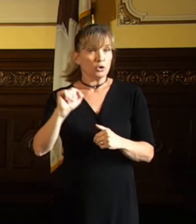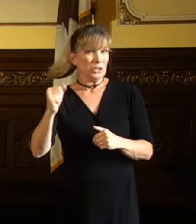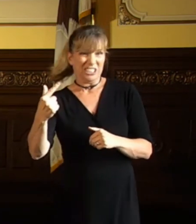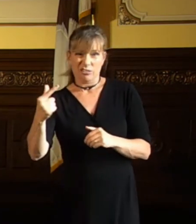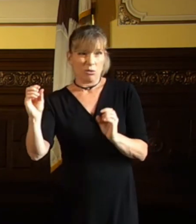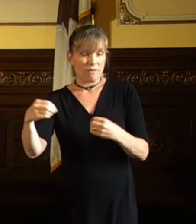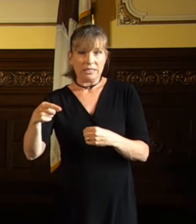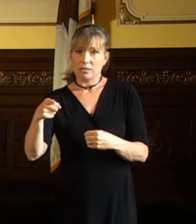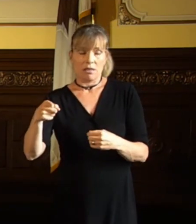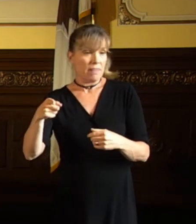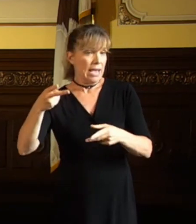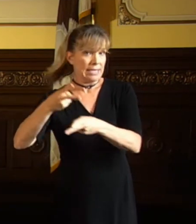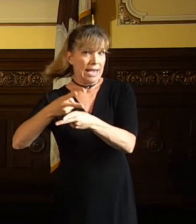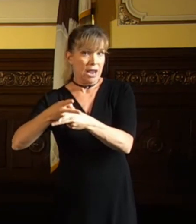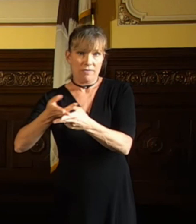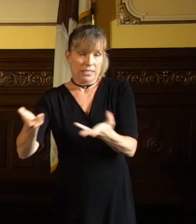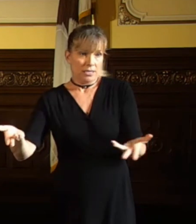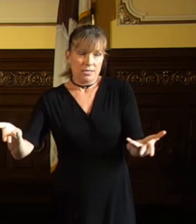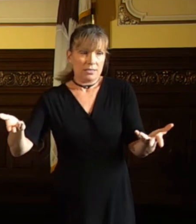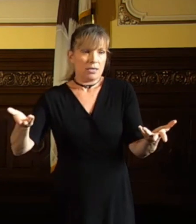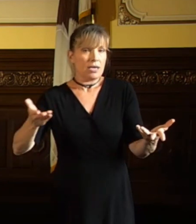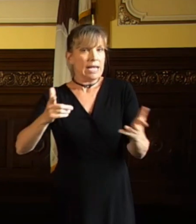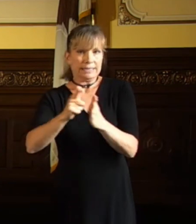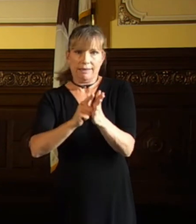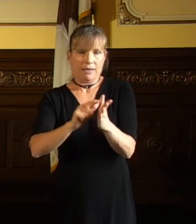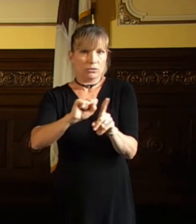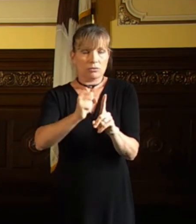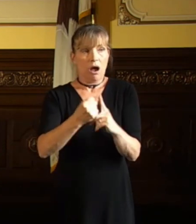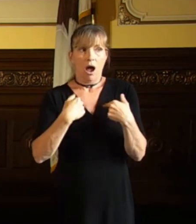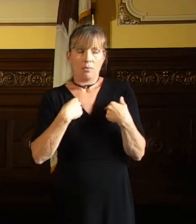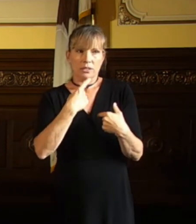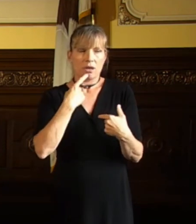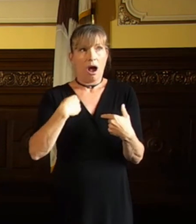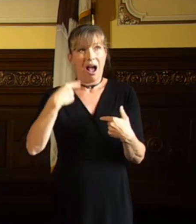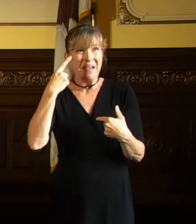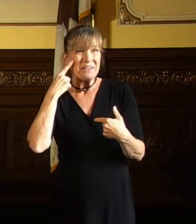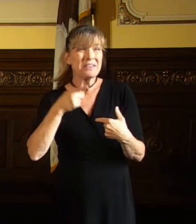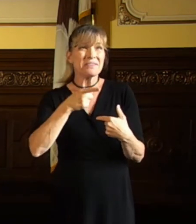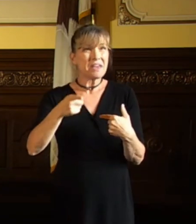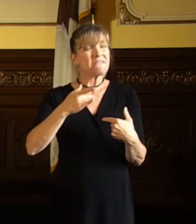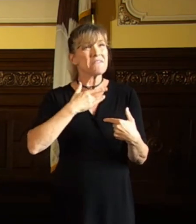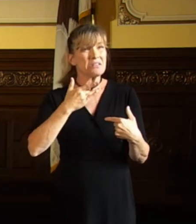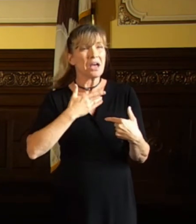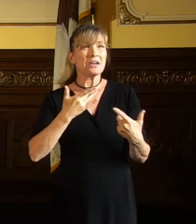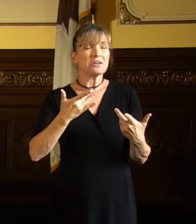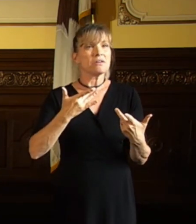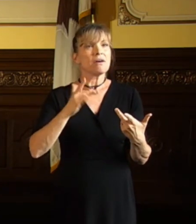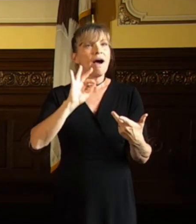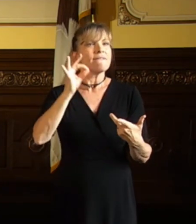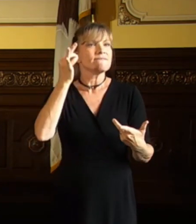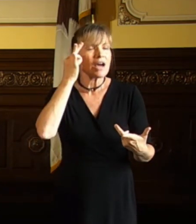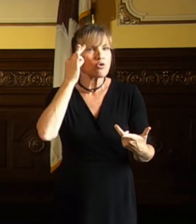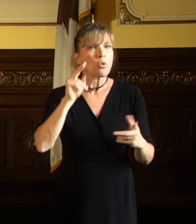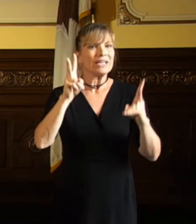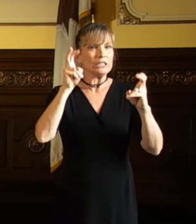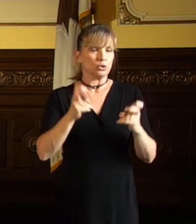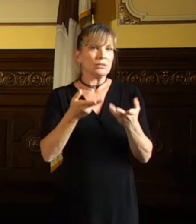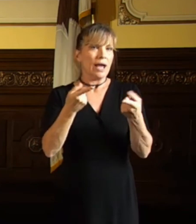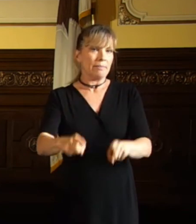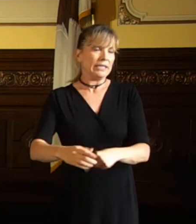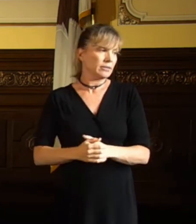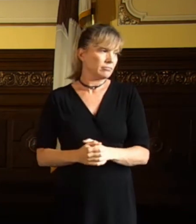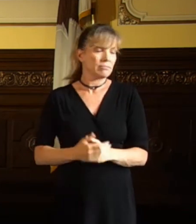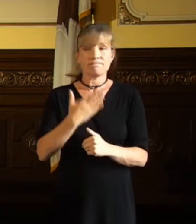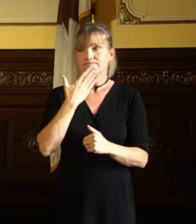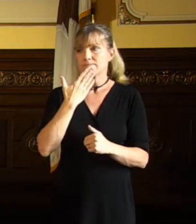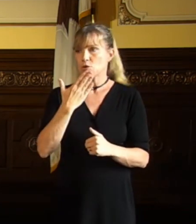General's office, handles these things. It's a legal matter. I mean, I would say, I think they felt like there were federal issues at hand. All right. Thank